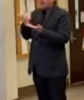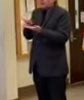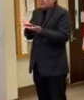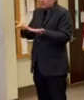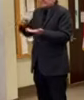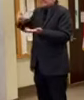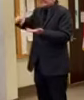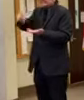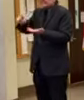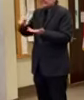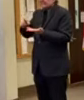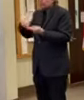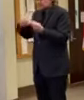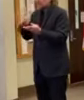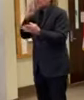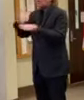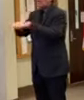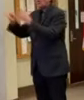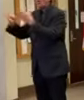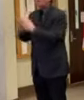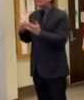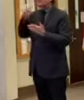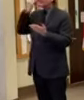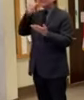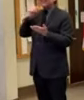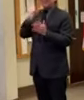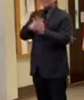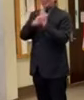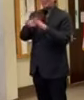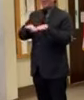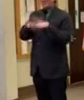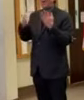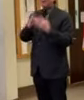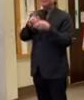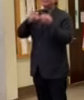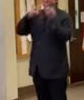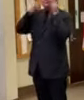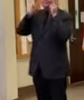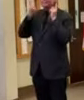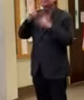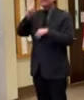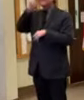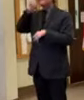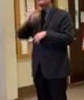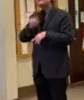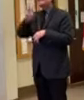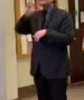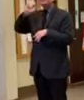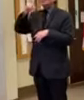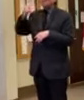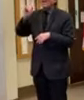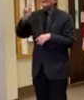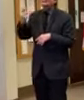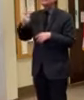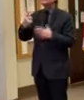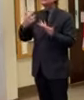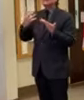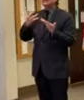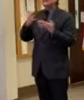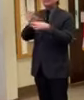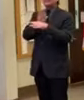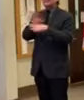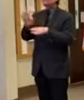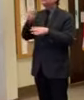Non-essential services, such as beauty shops, barber shops, nail, tanning, waxing salons, should close until further